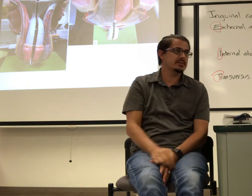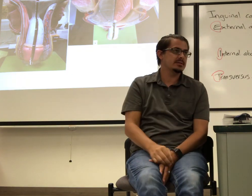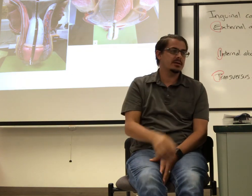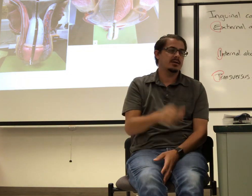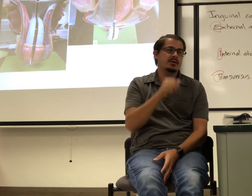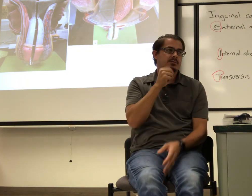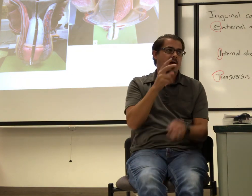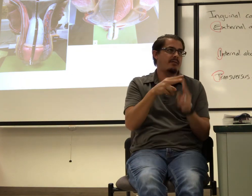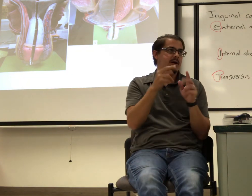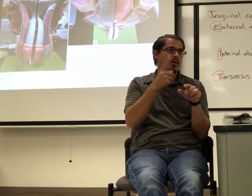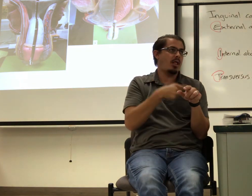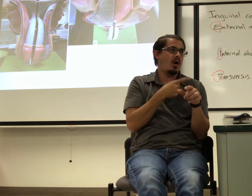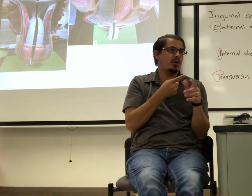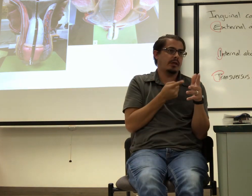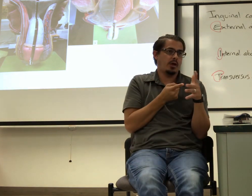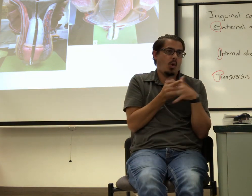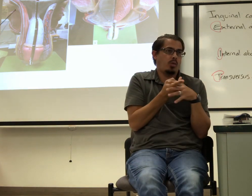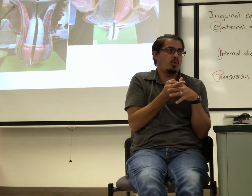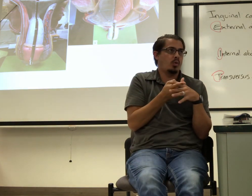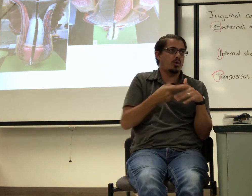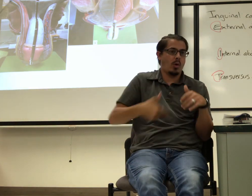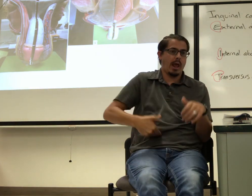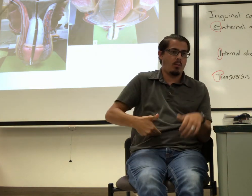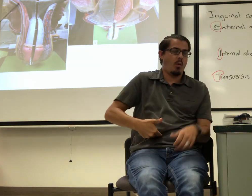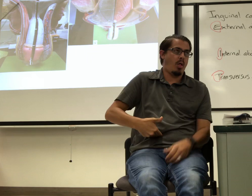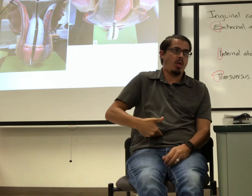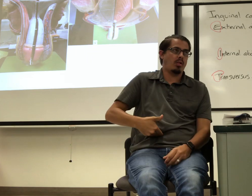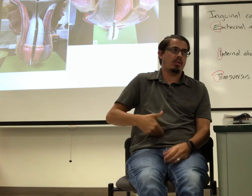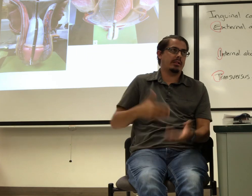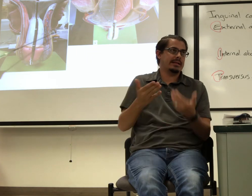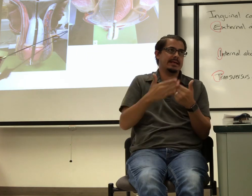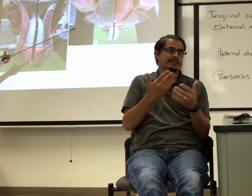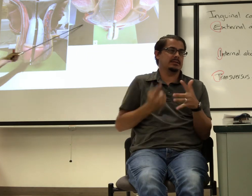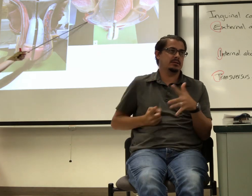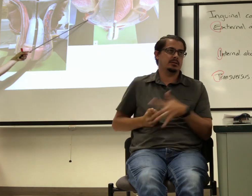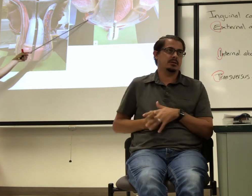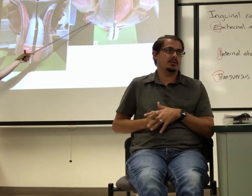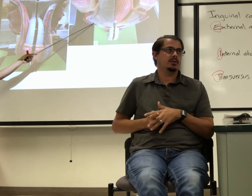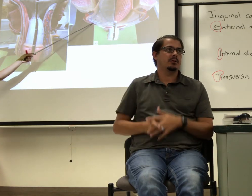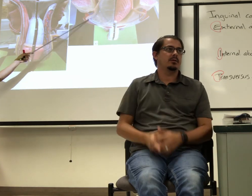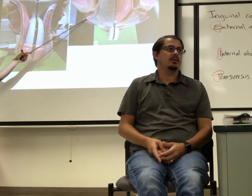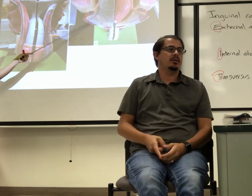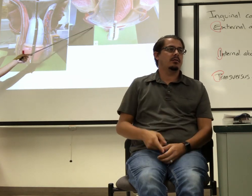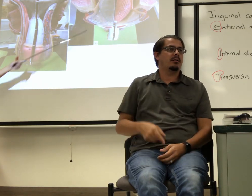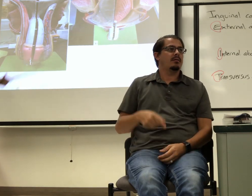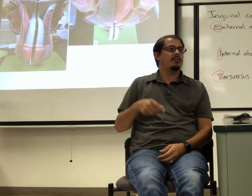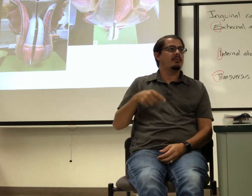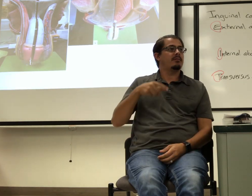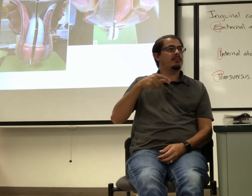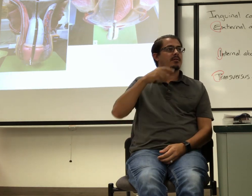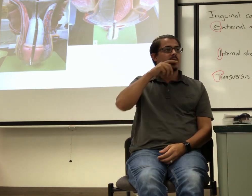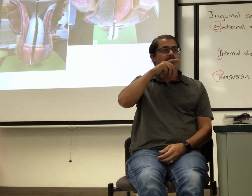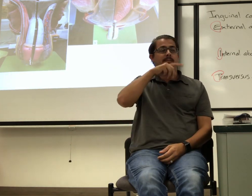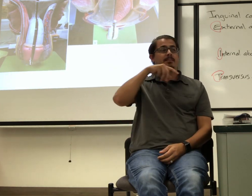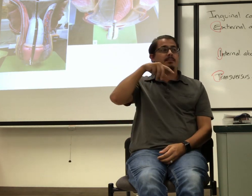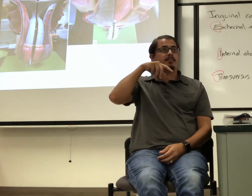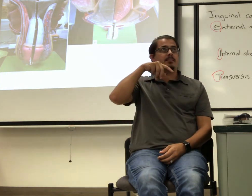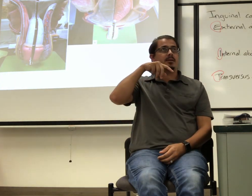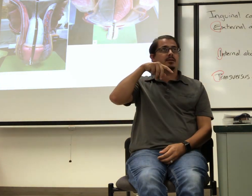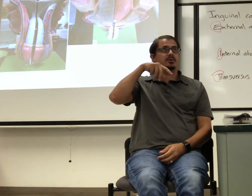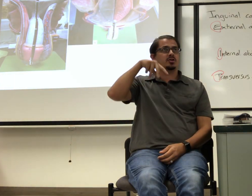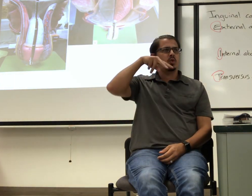very long to like puncture through your ab wall obliquely like that. From a superior view, it's right there.